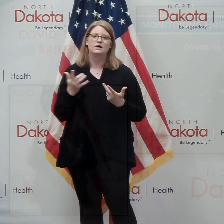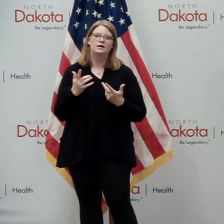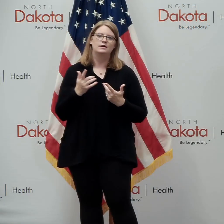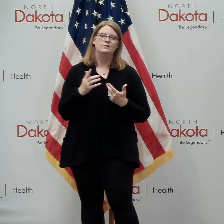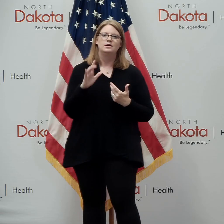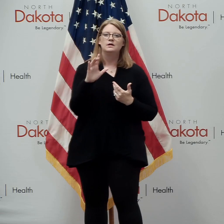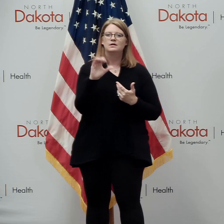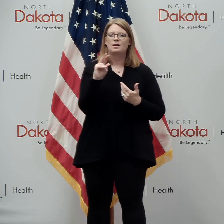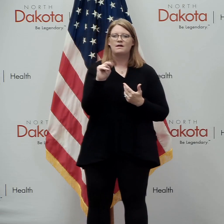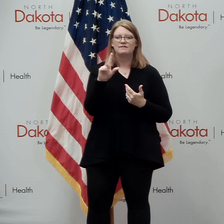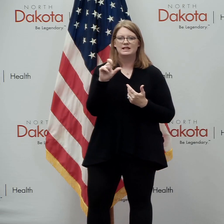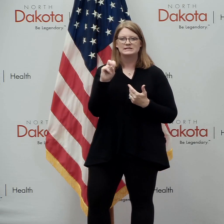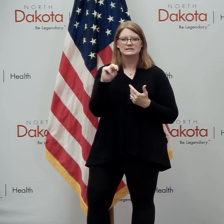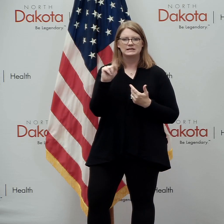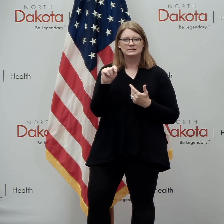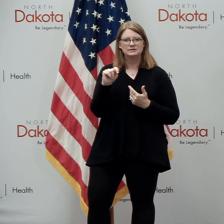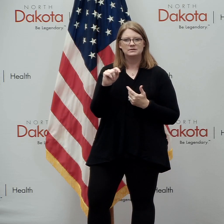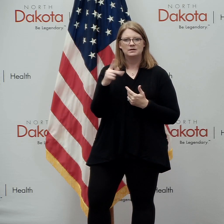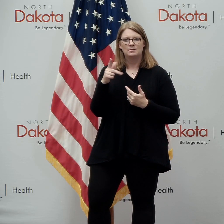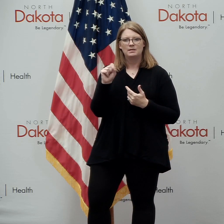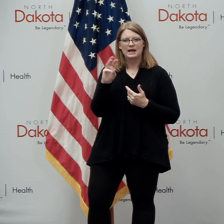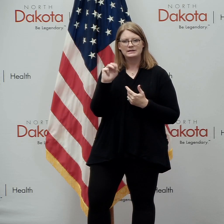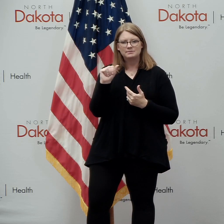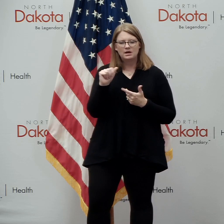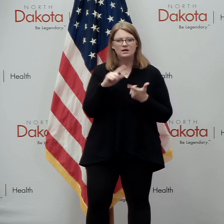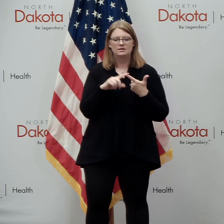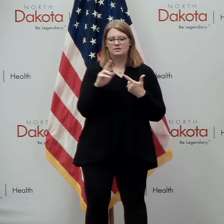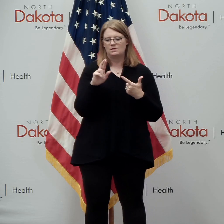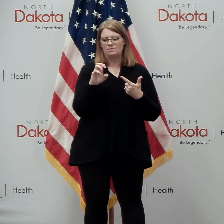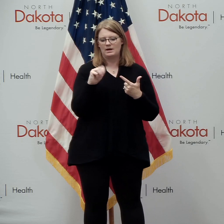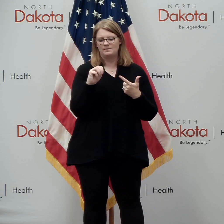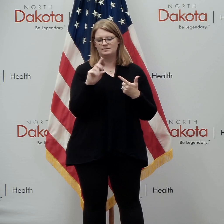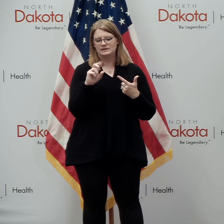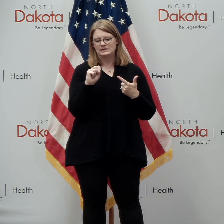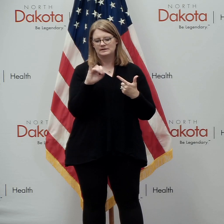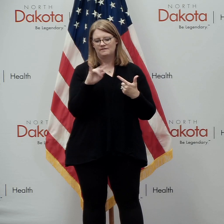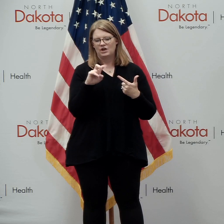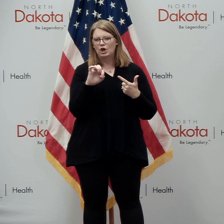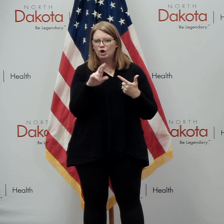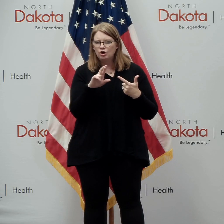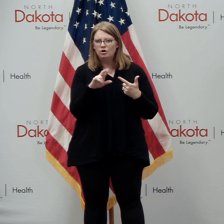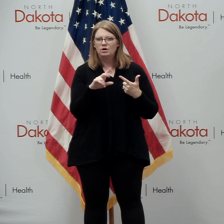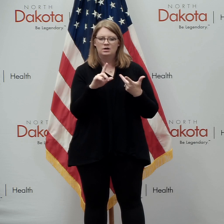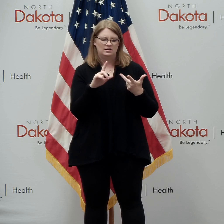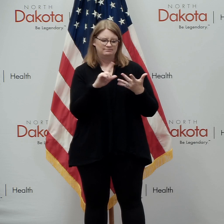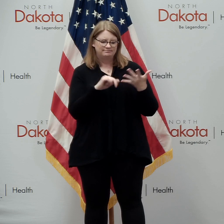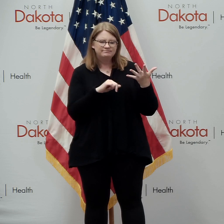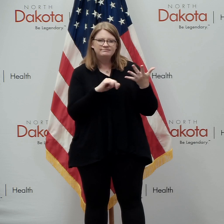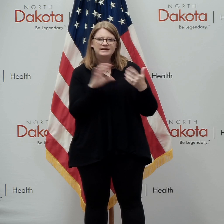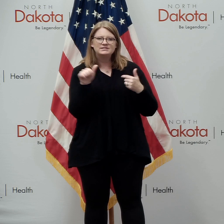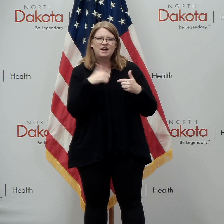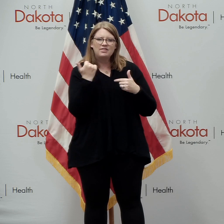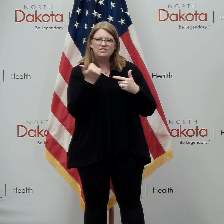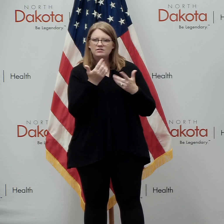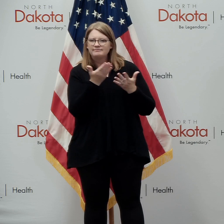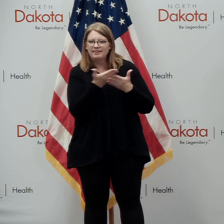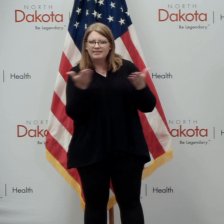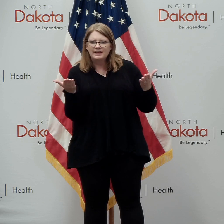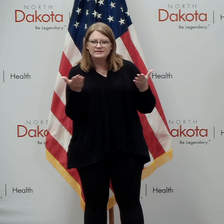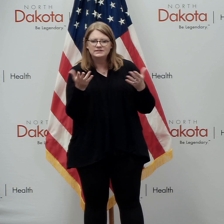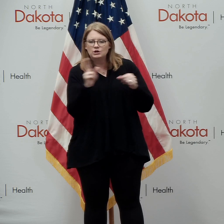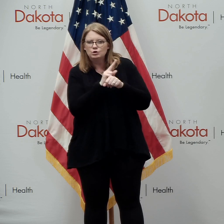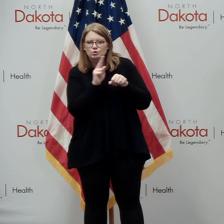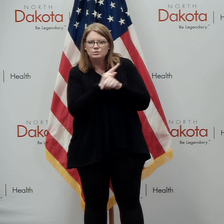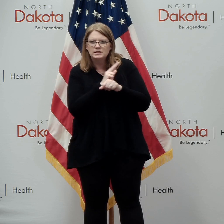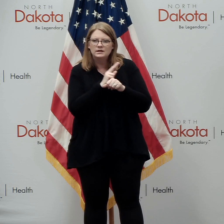convalescent plasma or the remdesivir, there are new approaches that our hospitals and providers are applying here